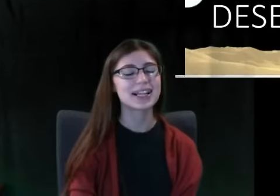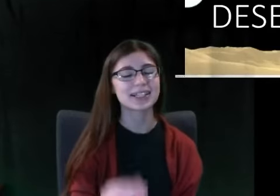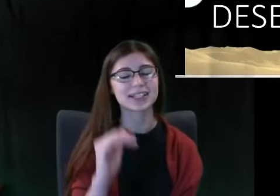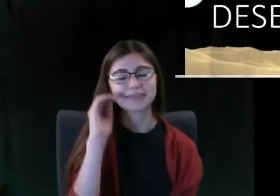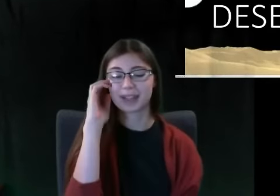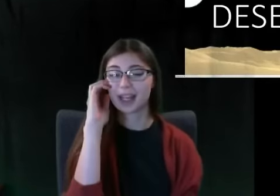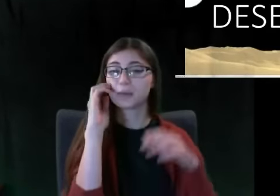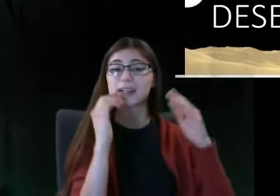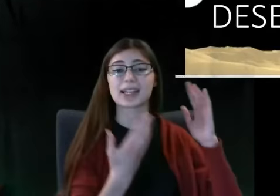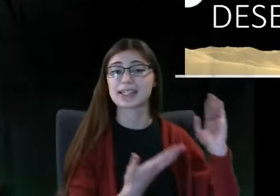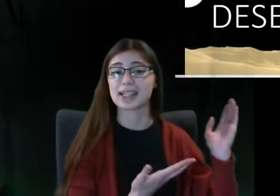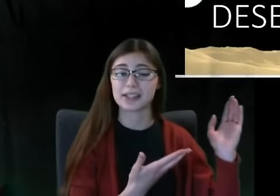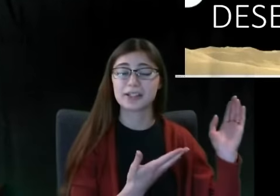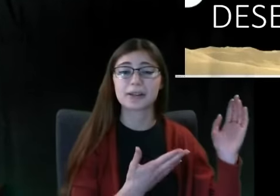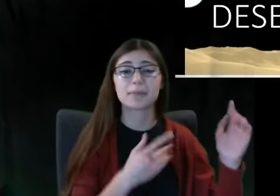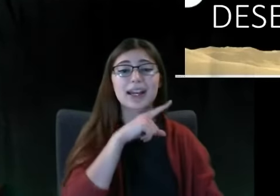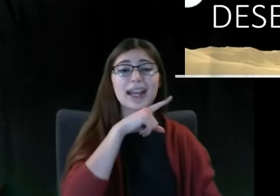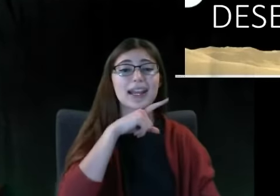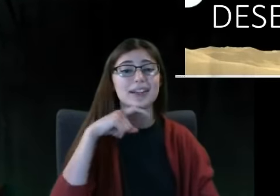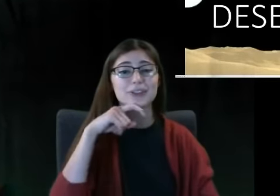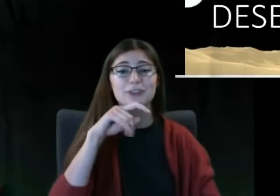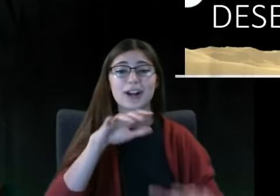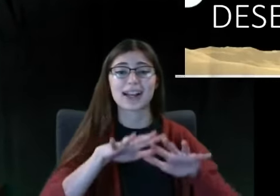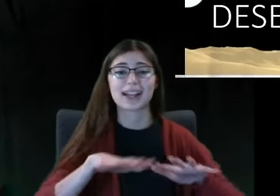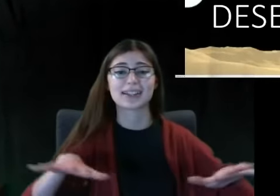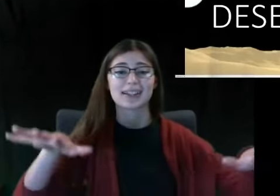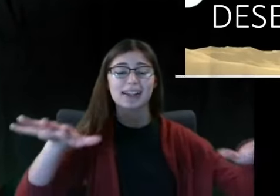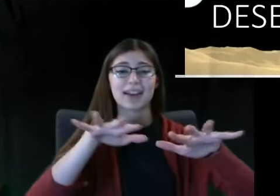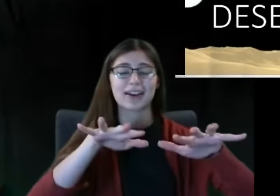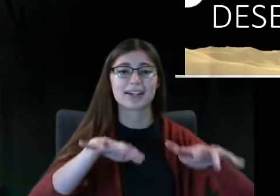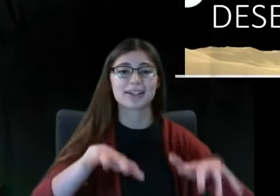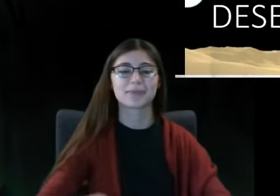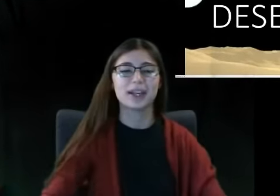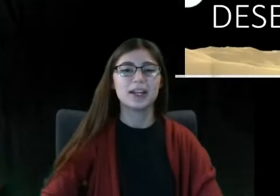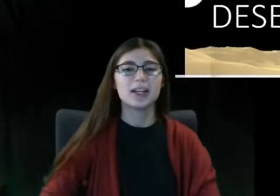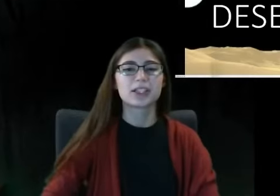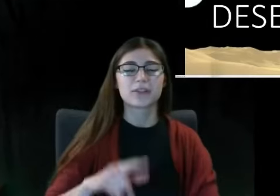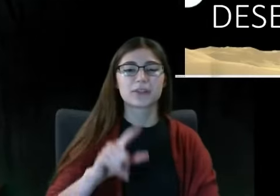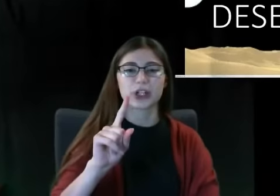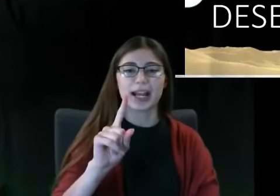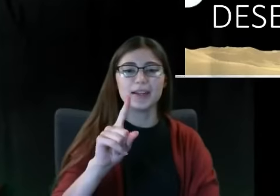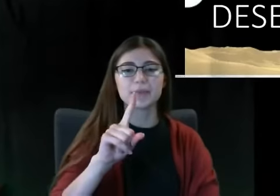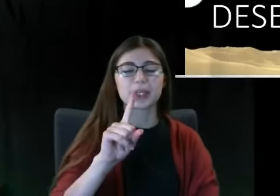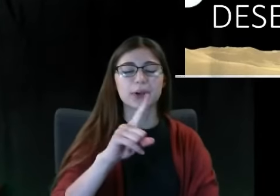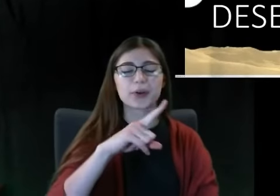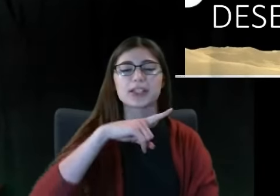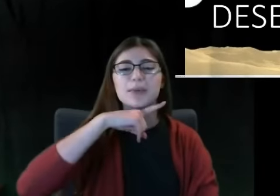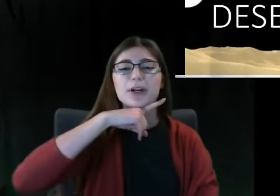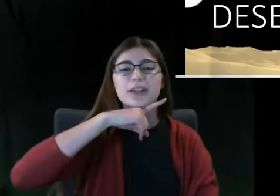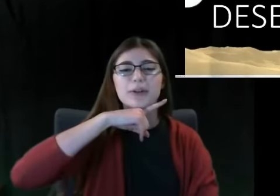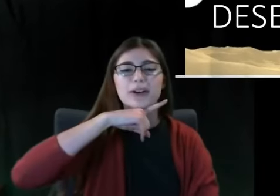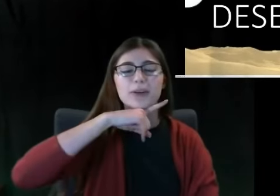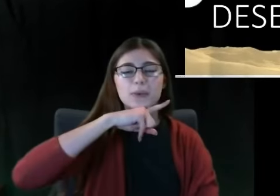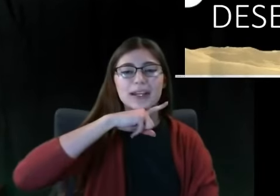Desert. And what is a desert but a dry area? So for dry, you're going to put your one hand